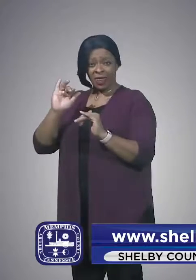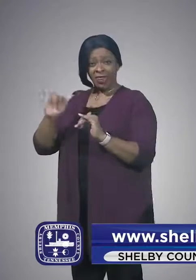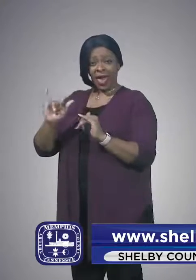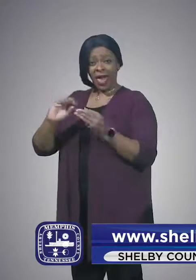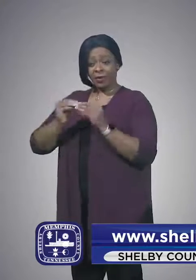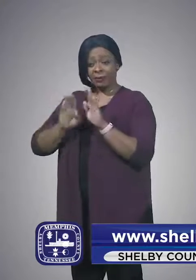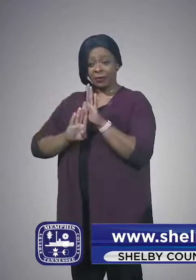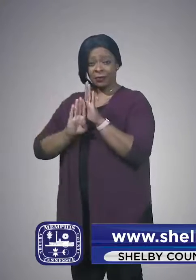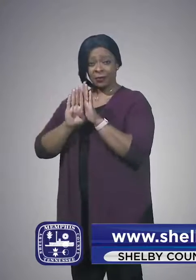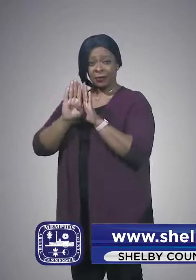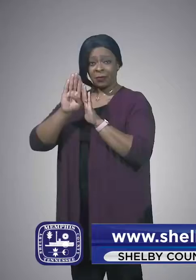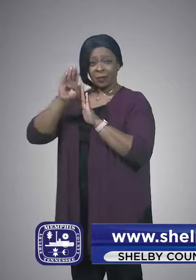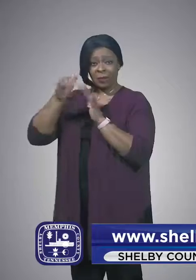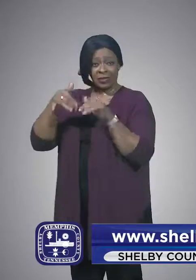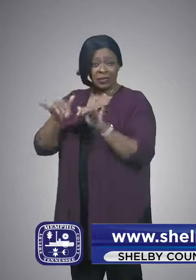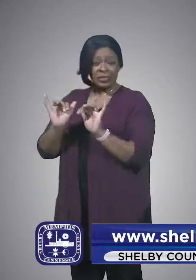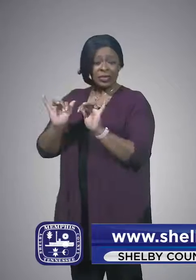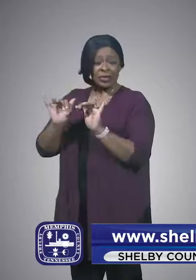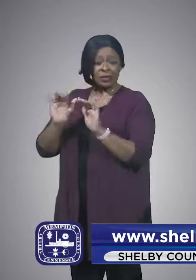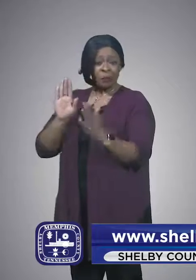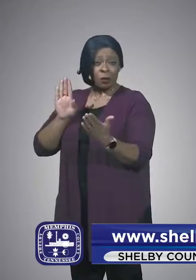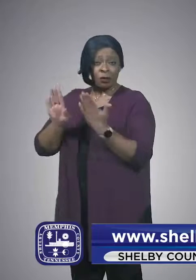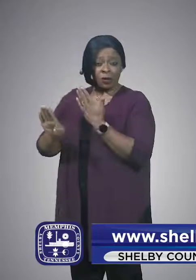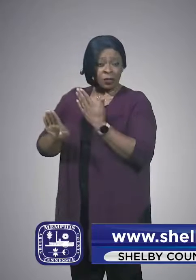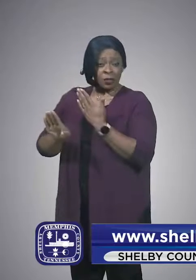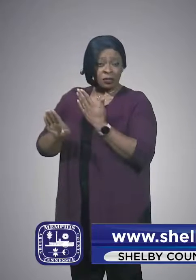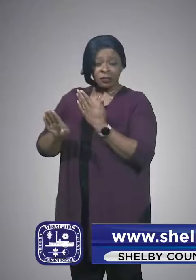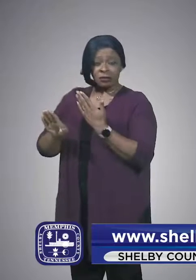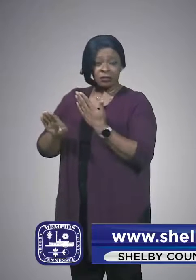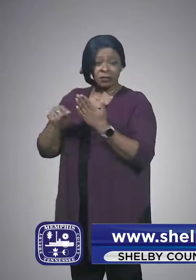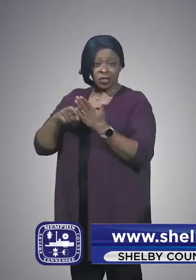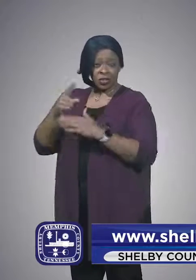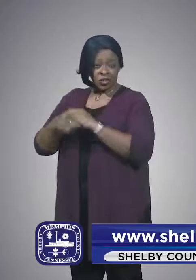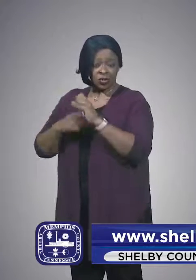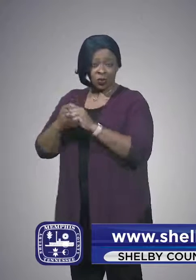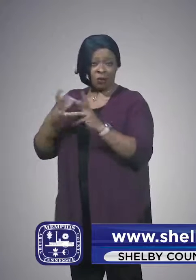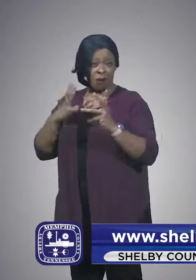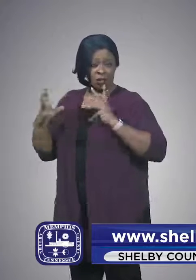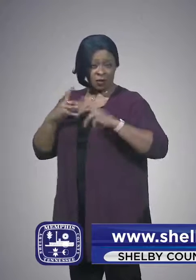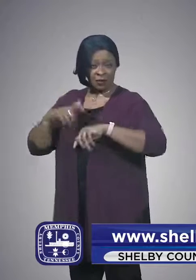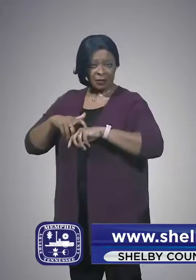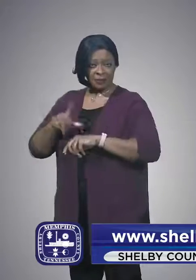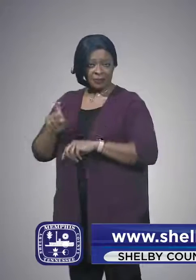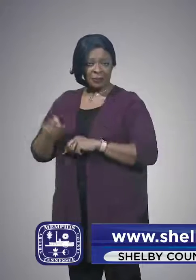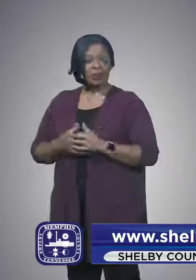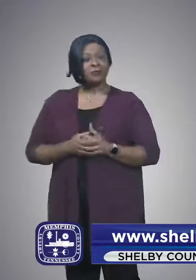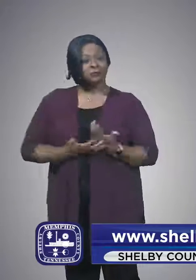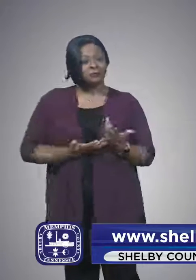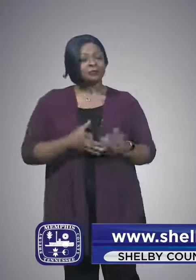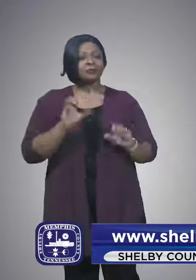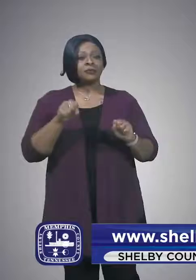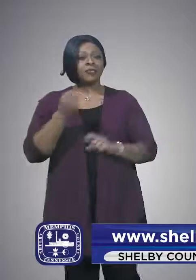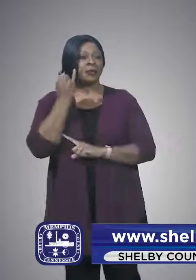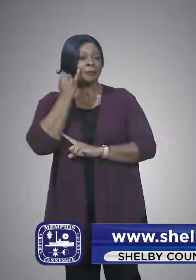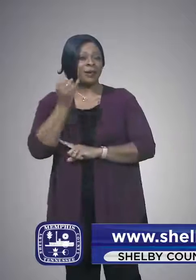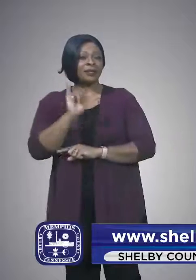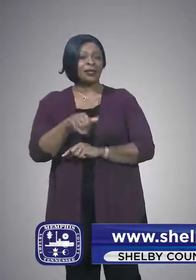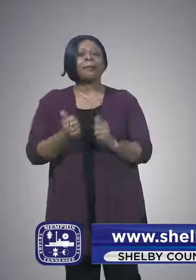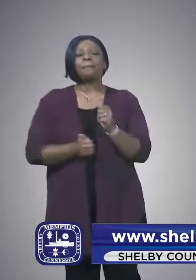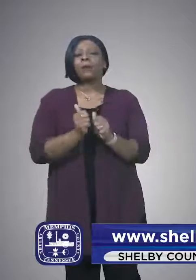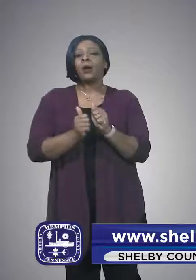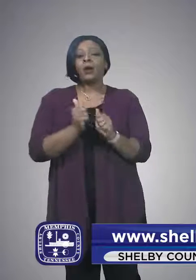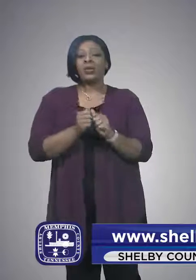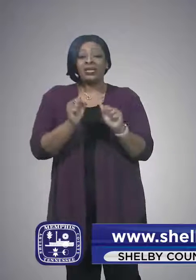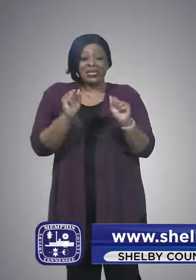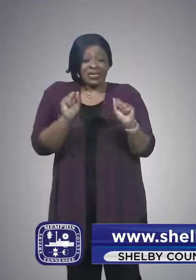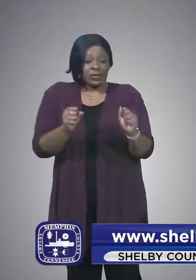to continue through the remainder of the year and the holidays? Well, as you can imagine, a lot of it